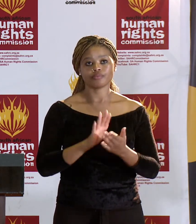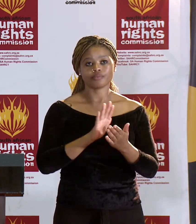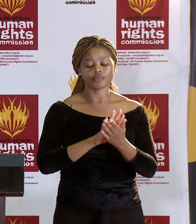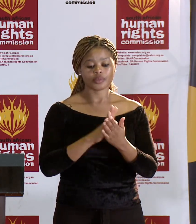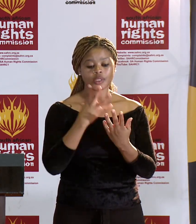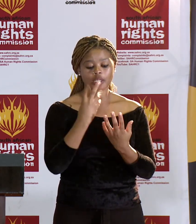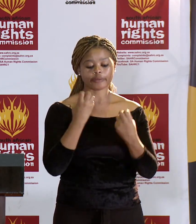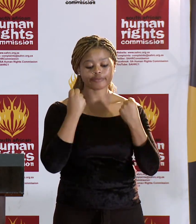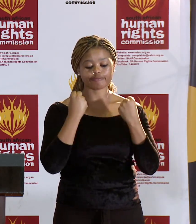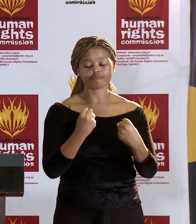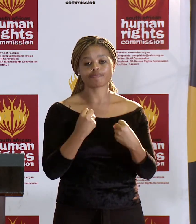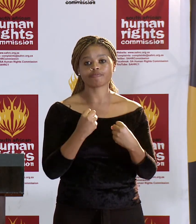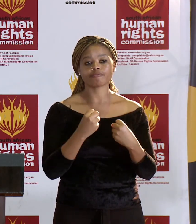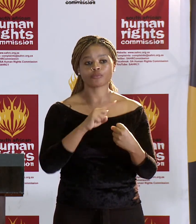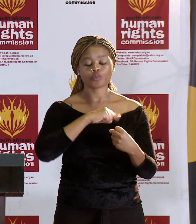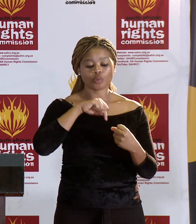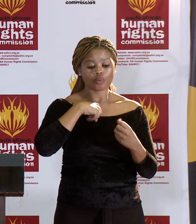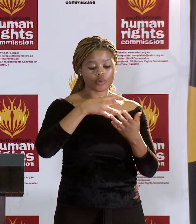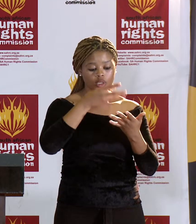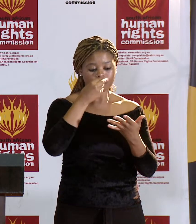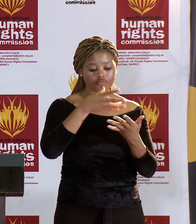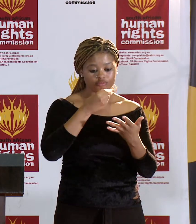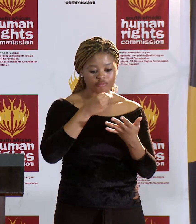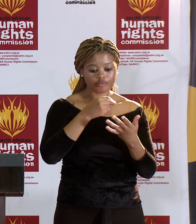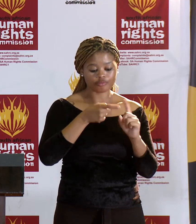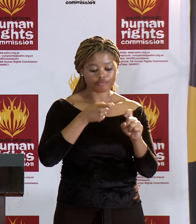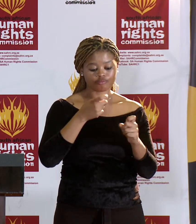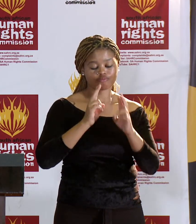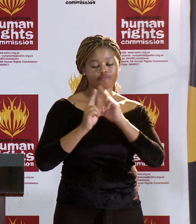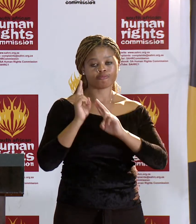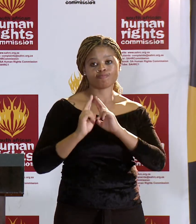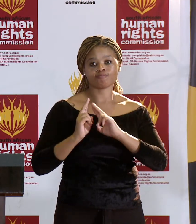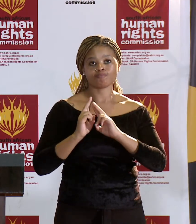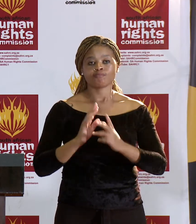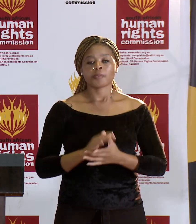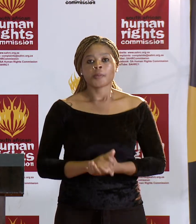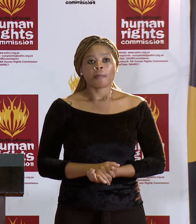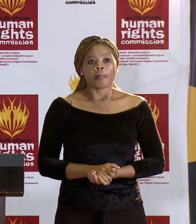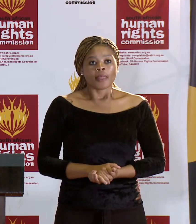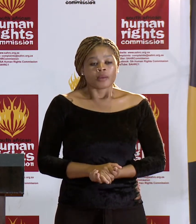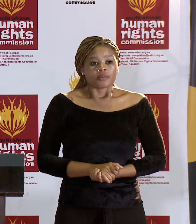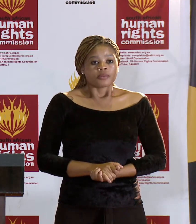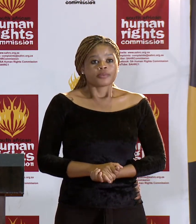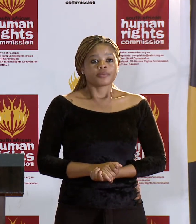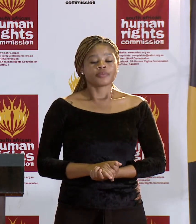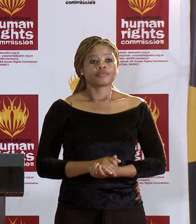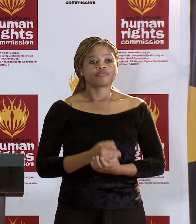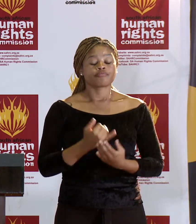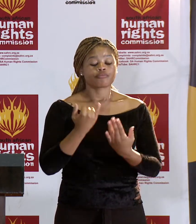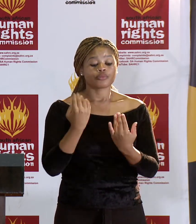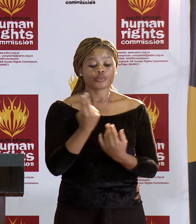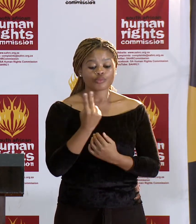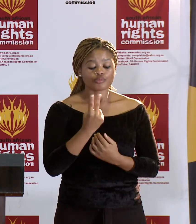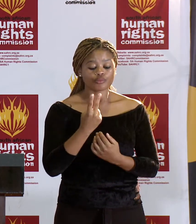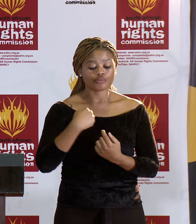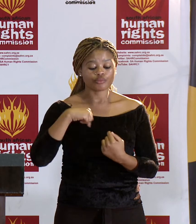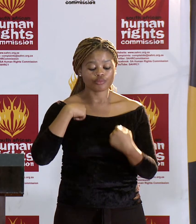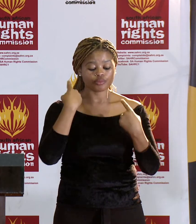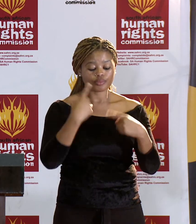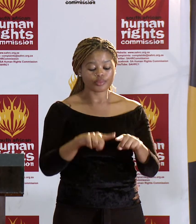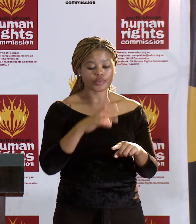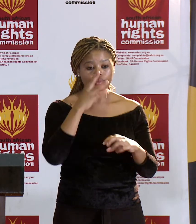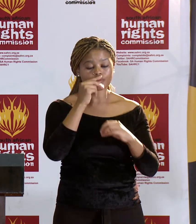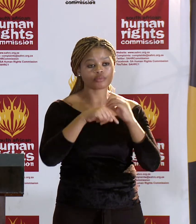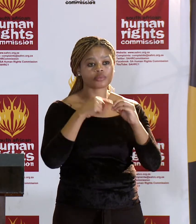drawing strength from it, because we learn from others, don't we? We are also here talking to you today about